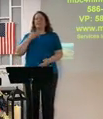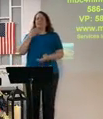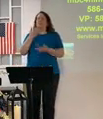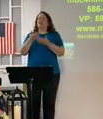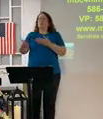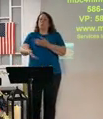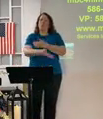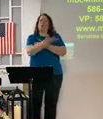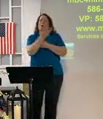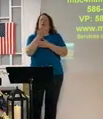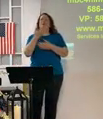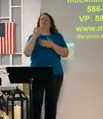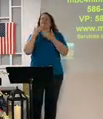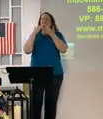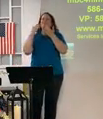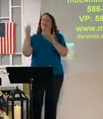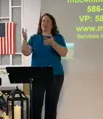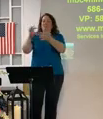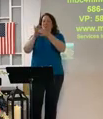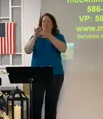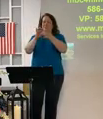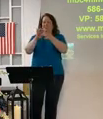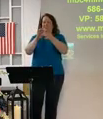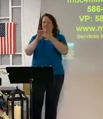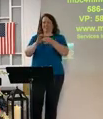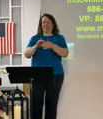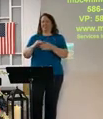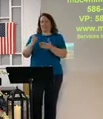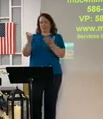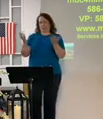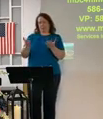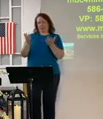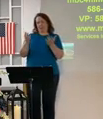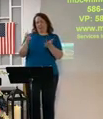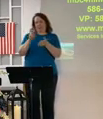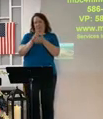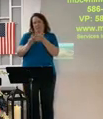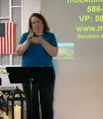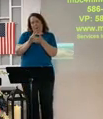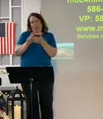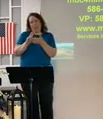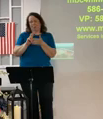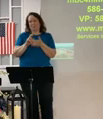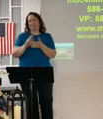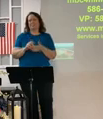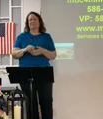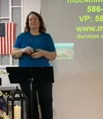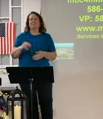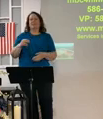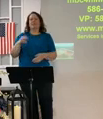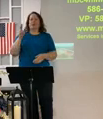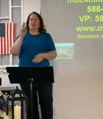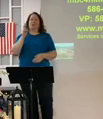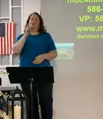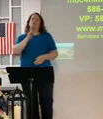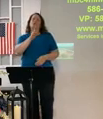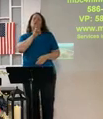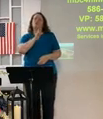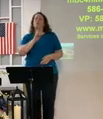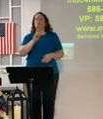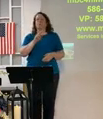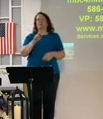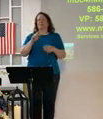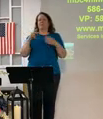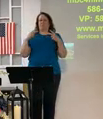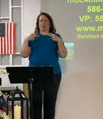Good morning, and thank you for joining us today, either here at the church or online. Pastor Herb is out of town,